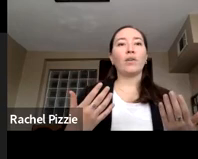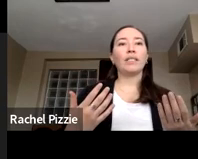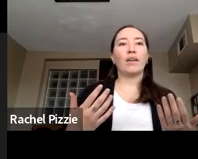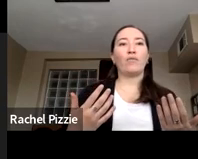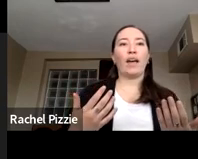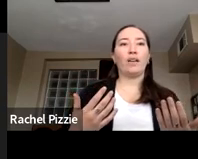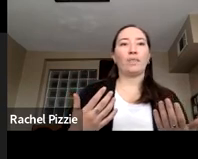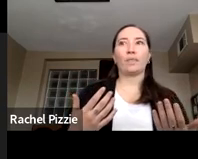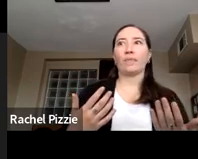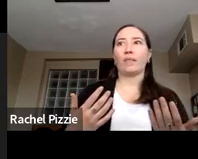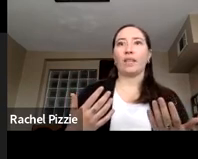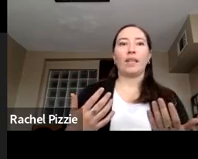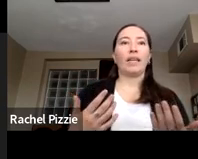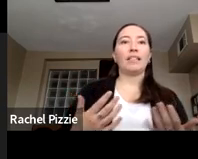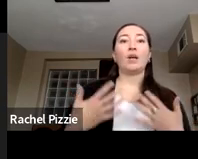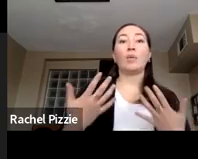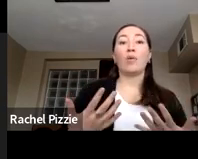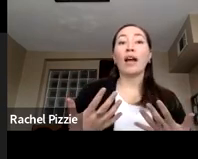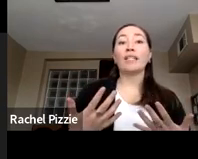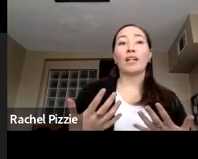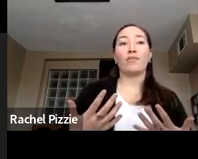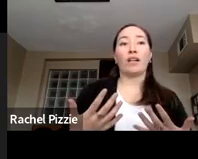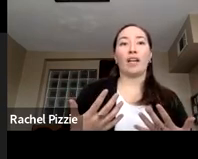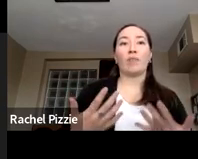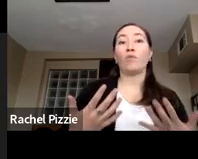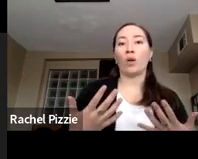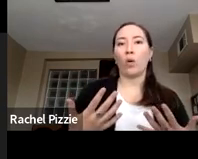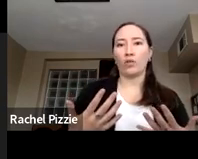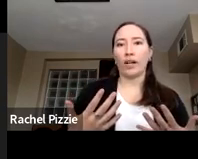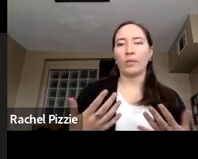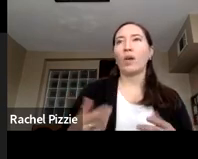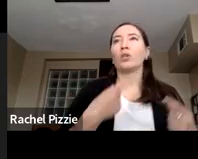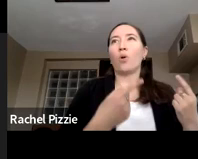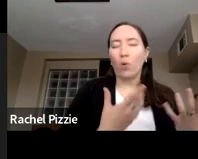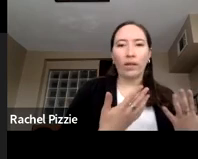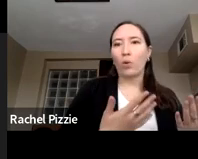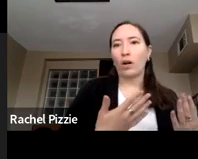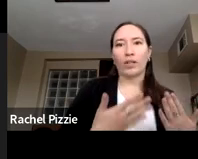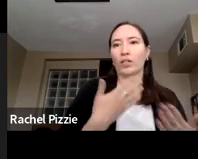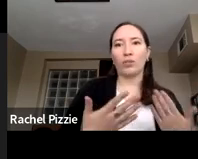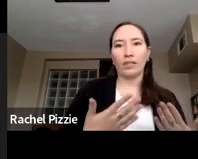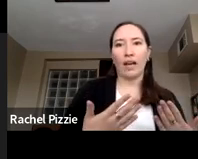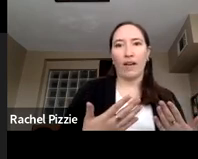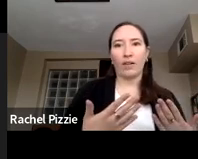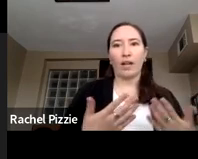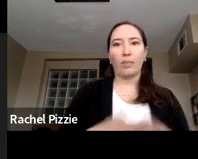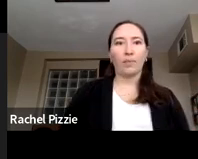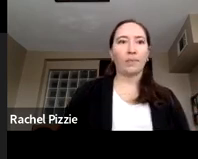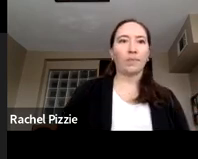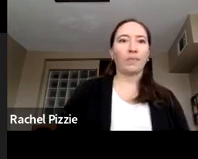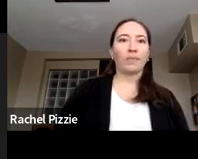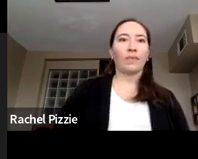So a QSF file is a proprietary file type for Qualtrics. So only Qualtrics uses that file